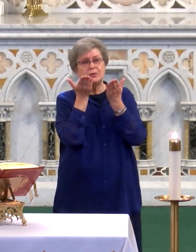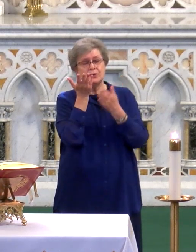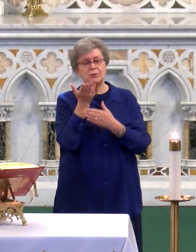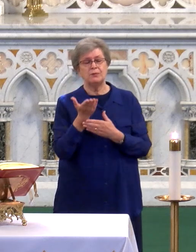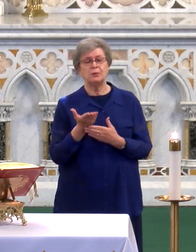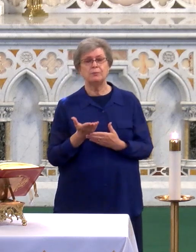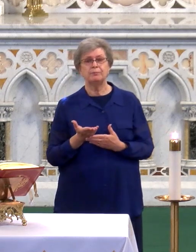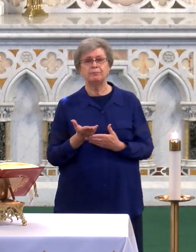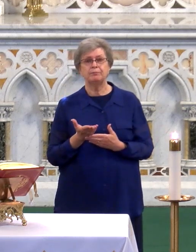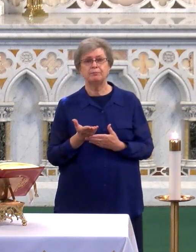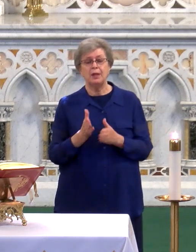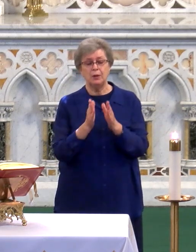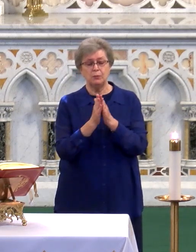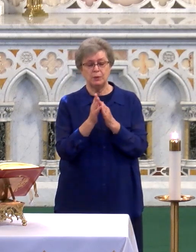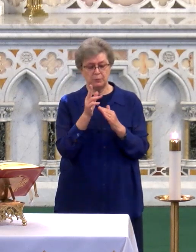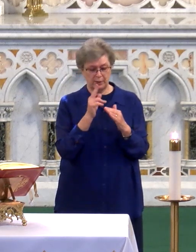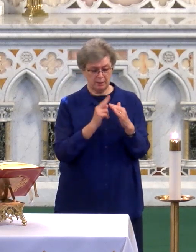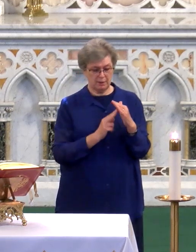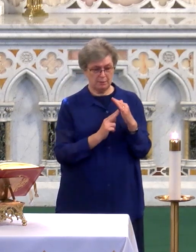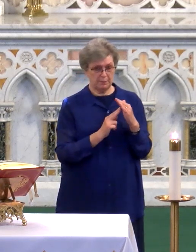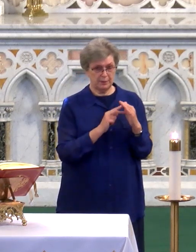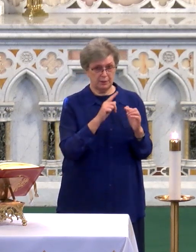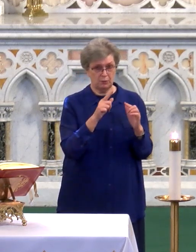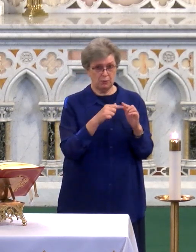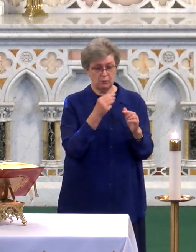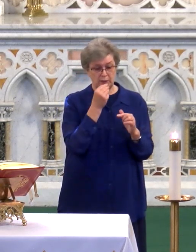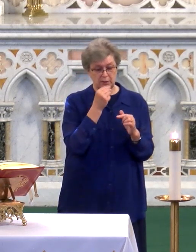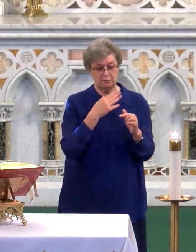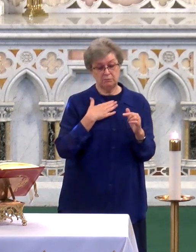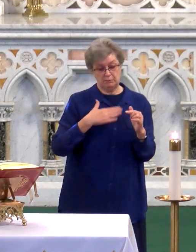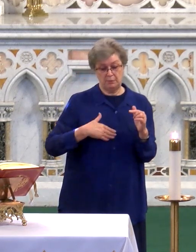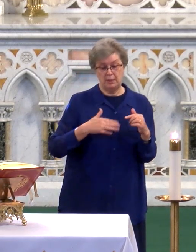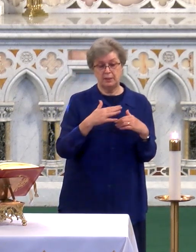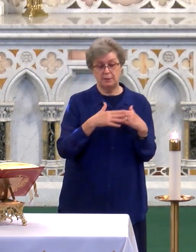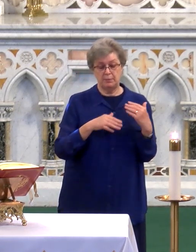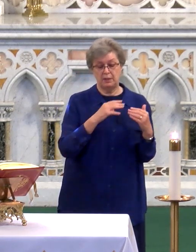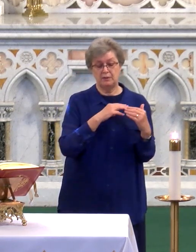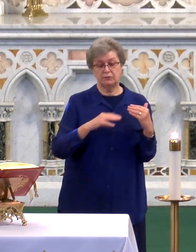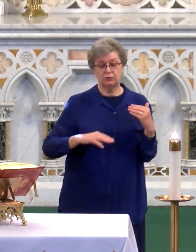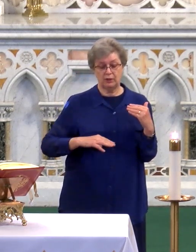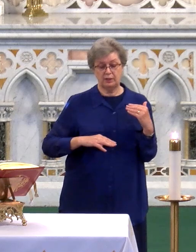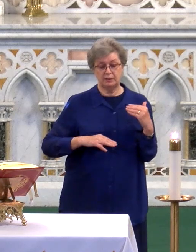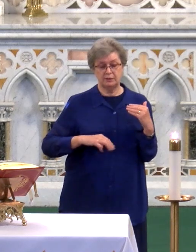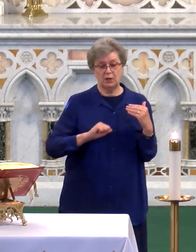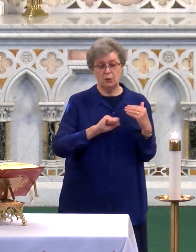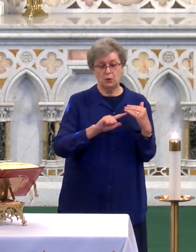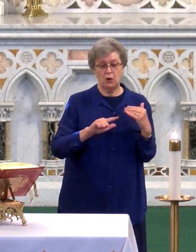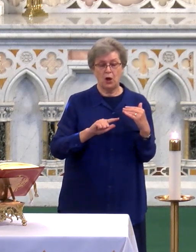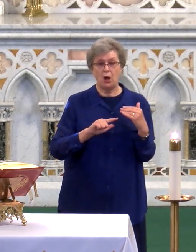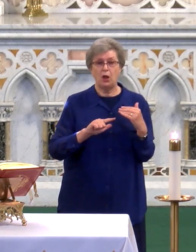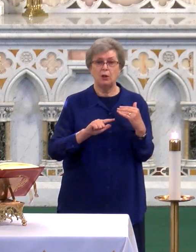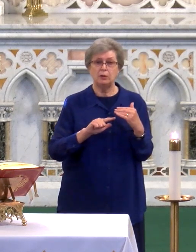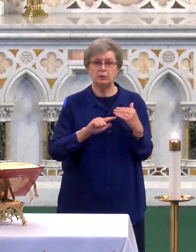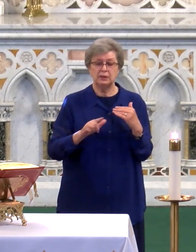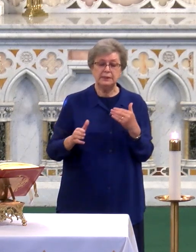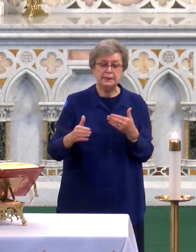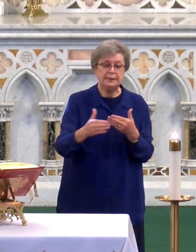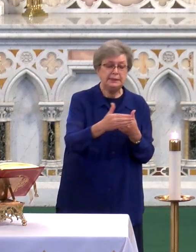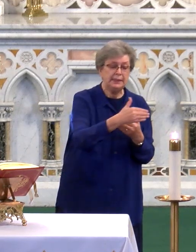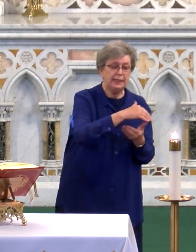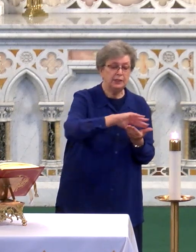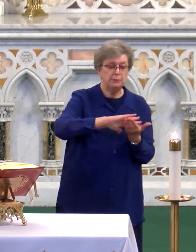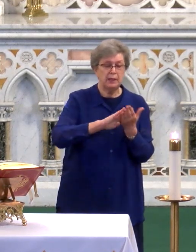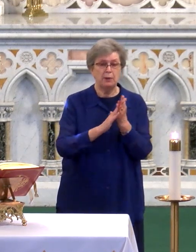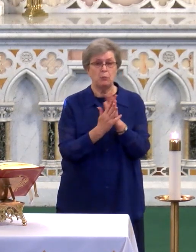you. Humbly we pray that, partaking of the body and blood of Christ, we may be gathered into one by the